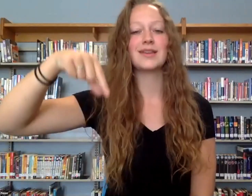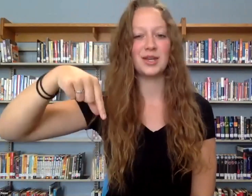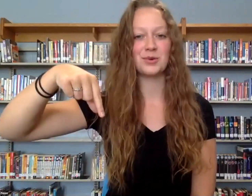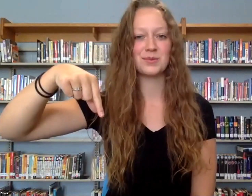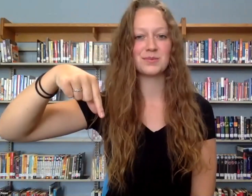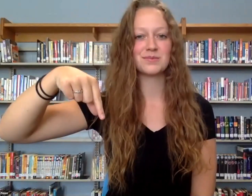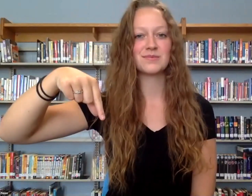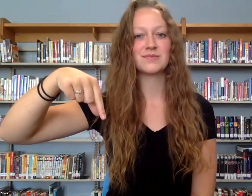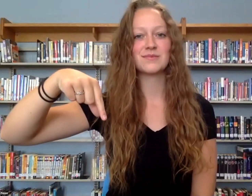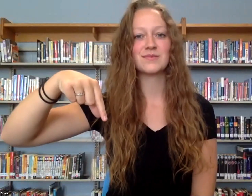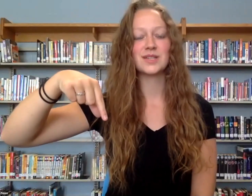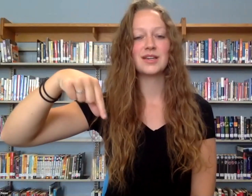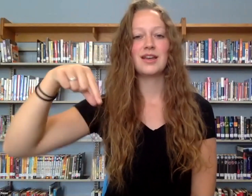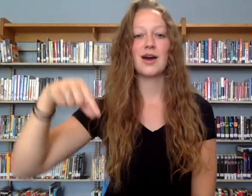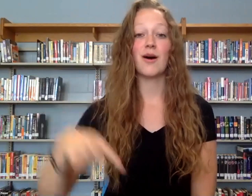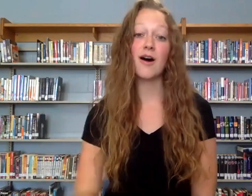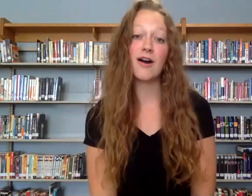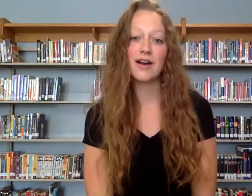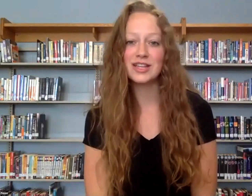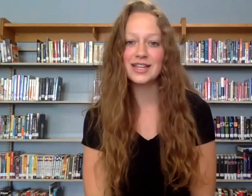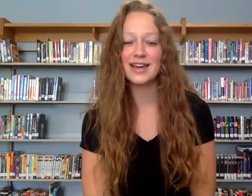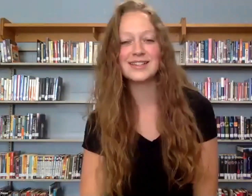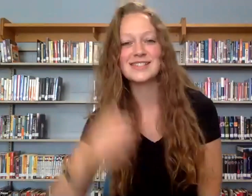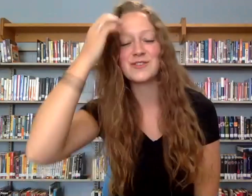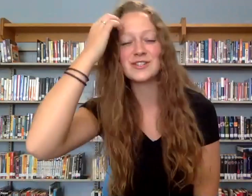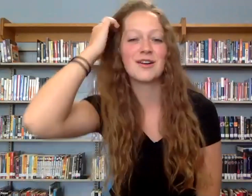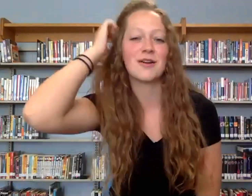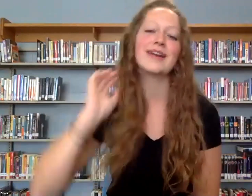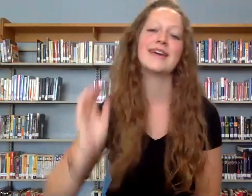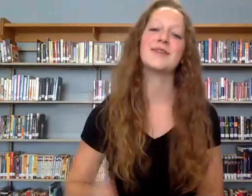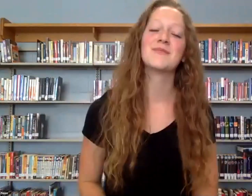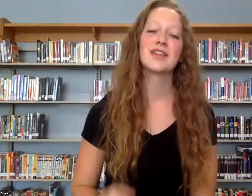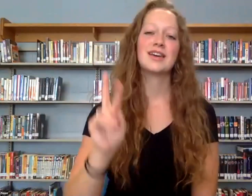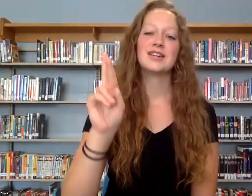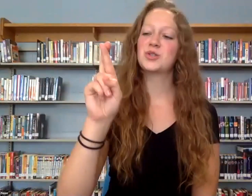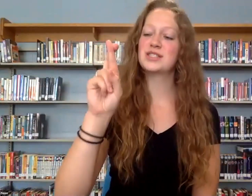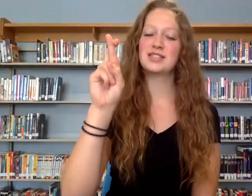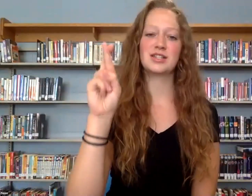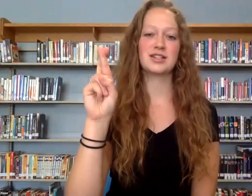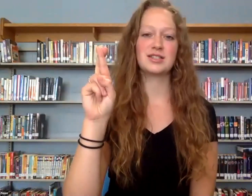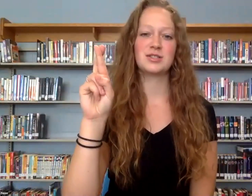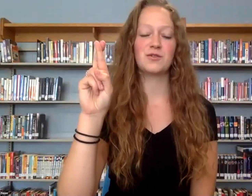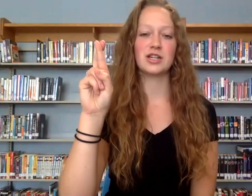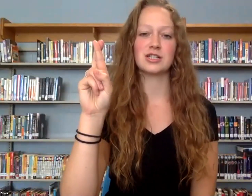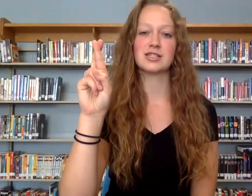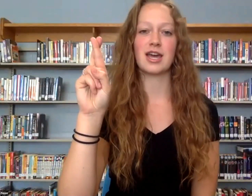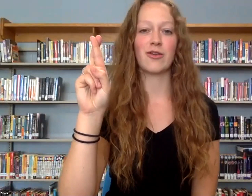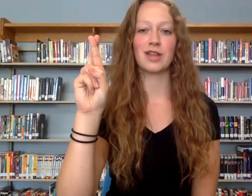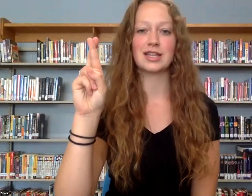Q. Now R I really like because it's the first letter of my name. You twist your 2 fingers together like